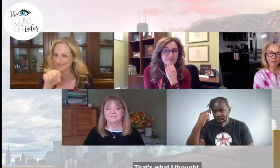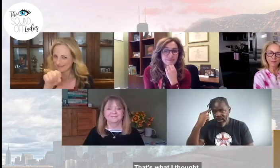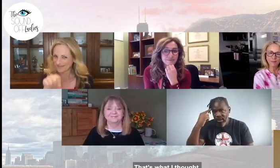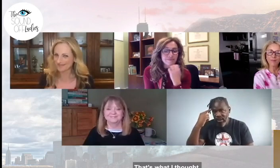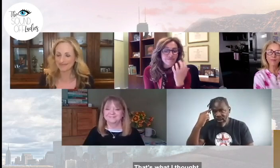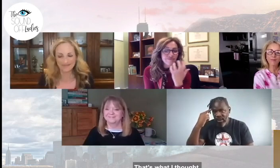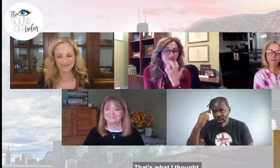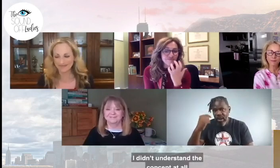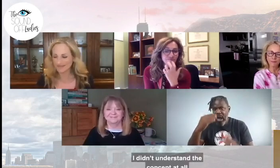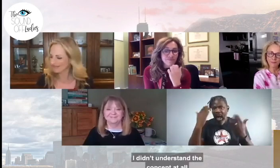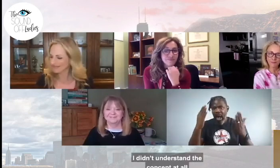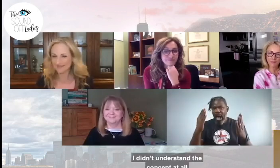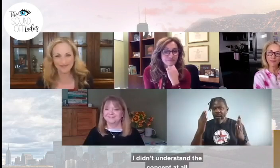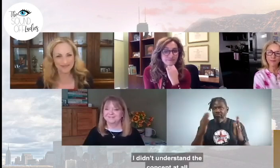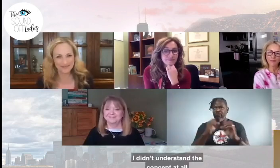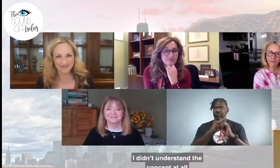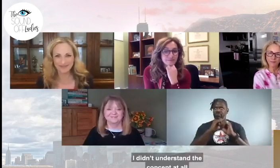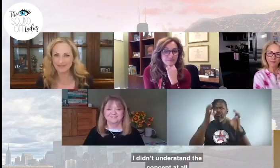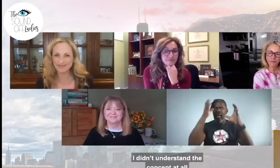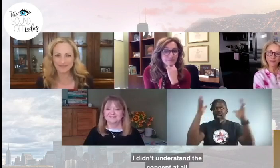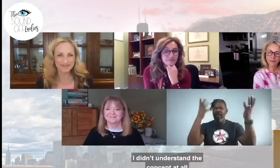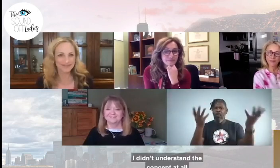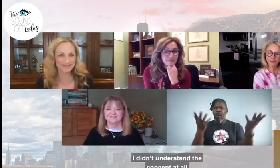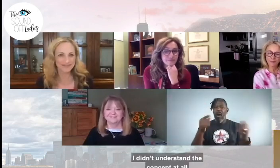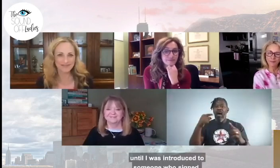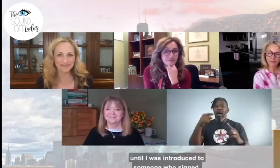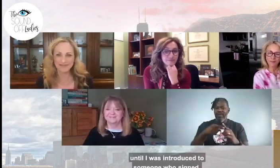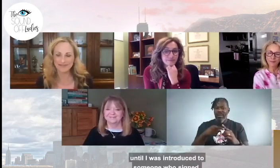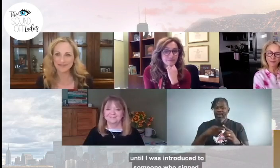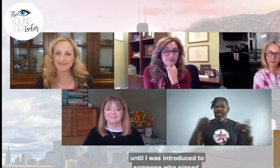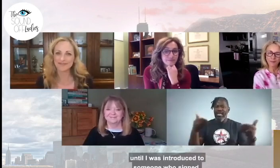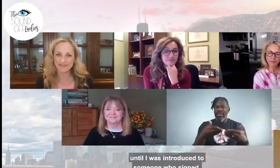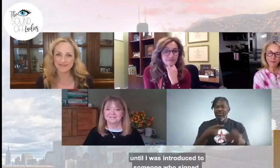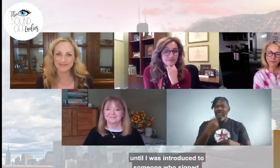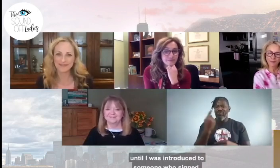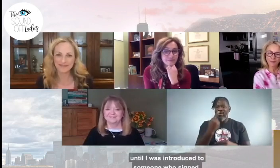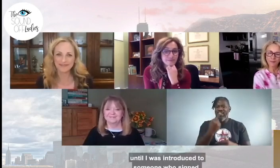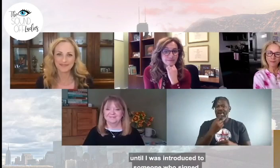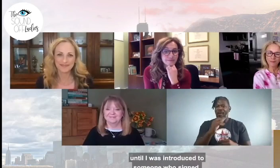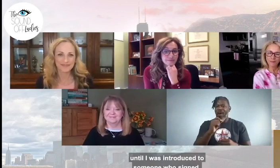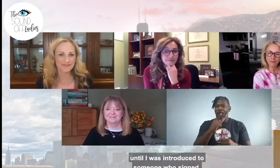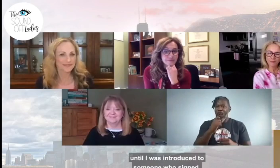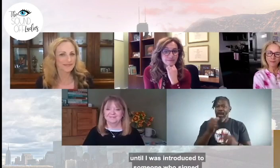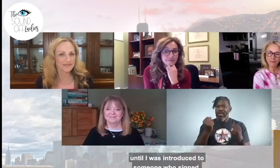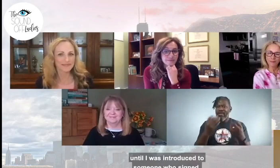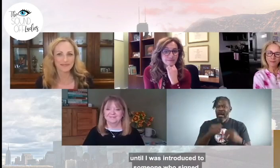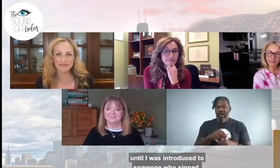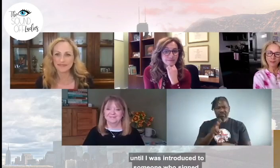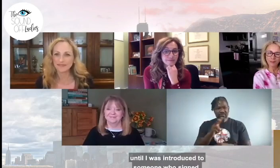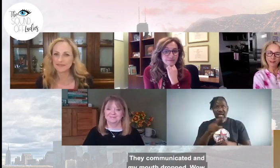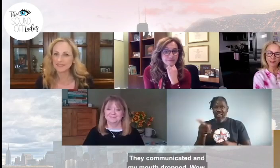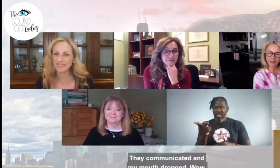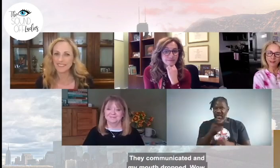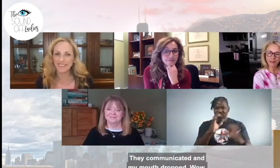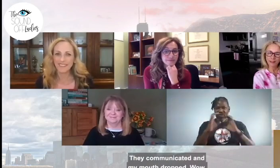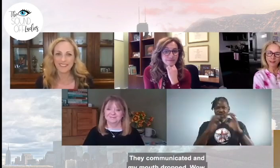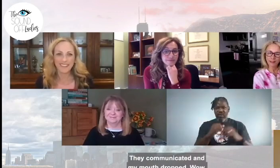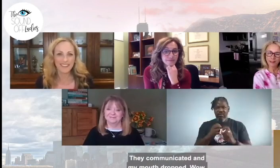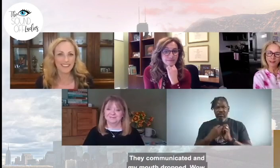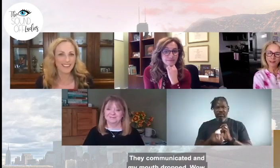code. Wow. So this opened up a completely new experience for me.